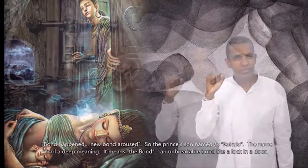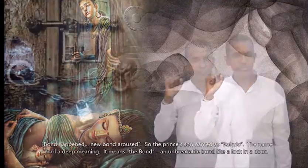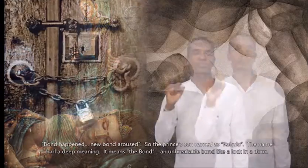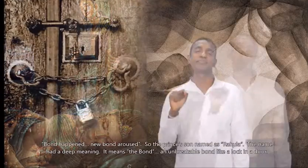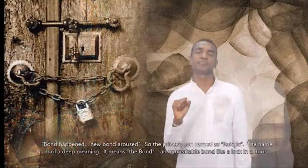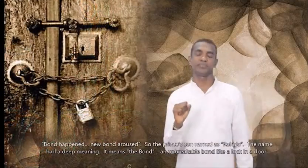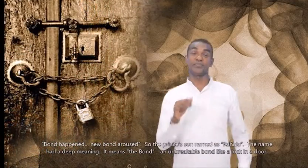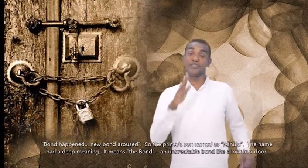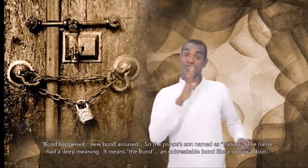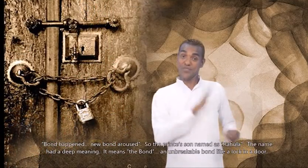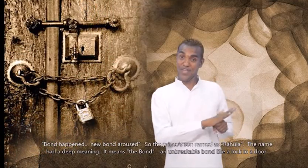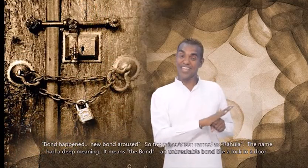door.